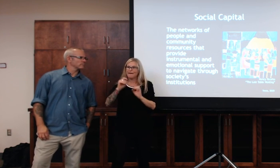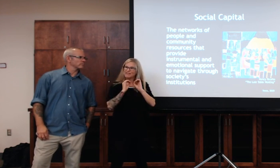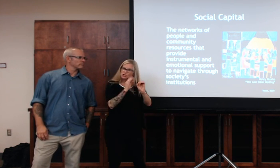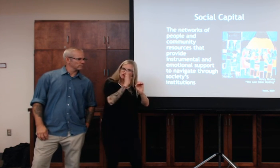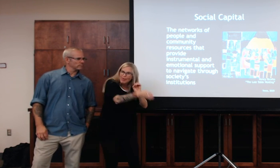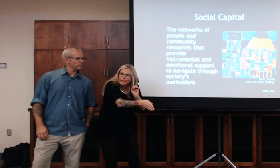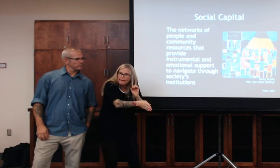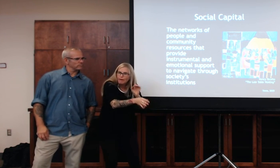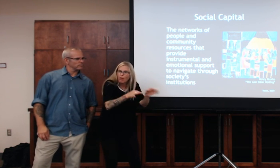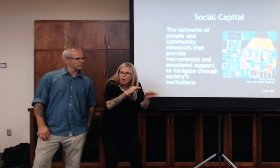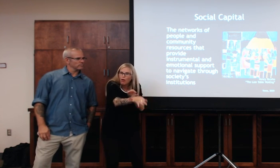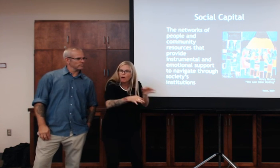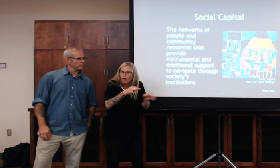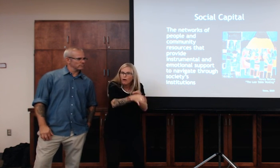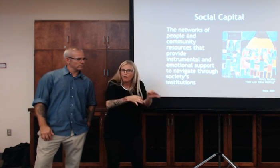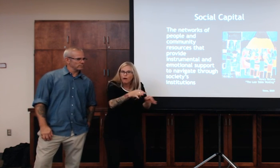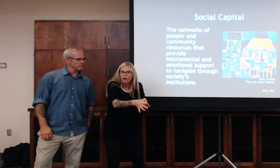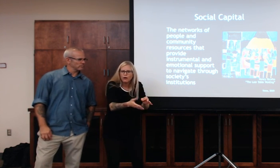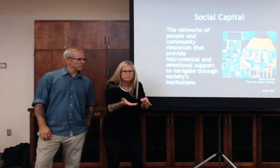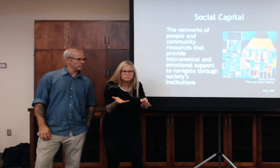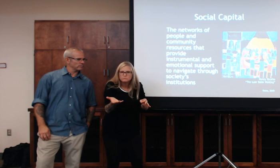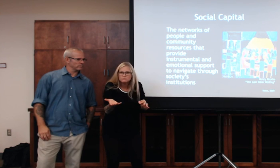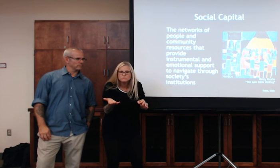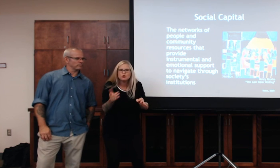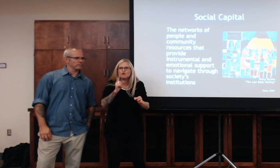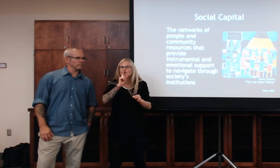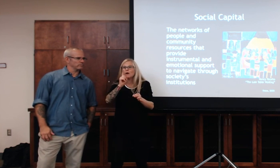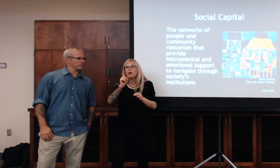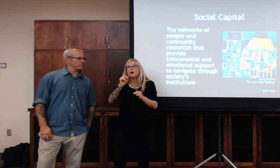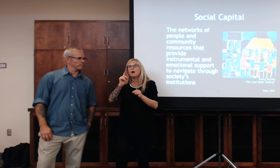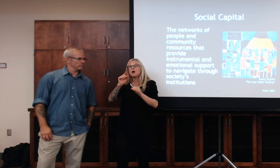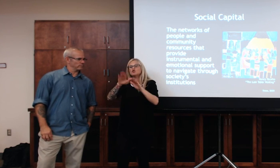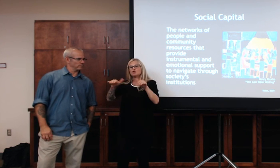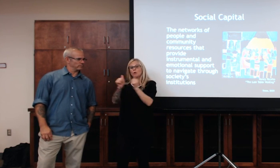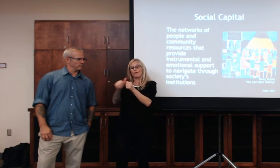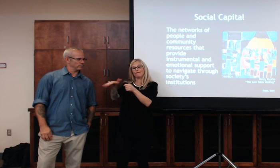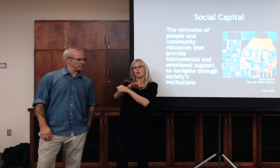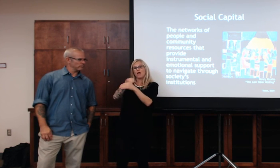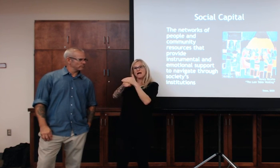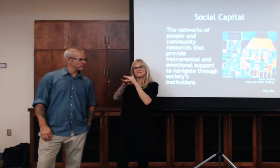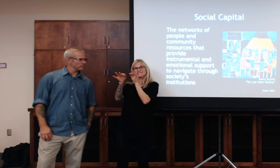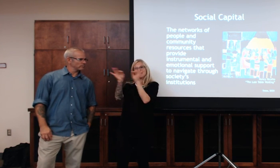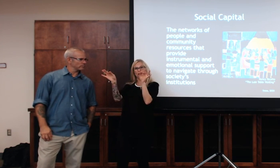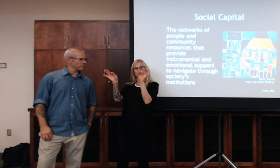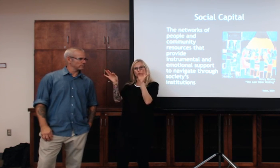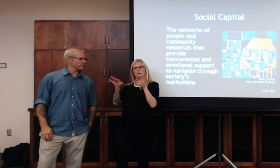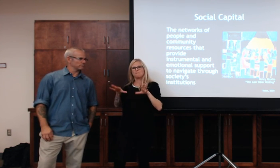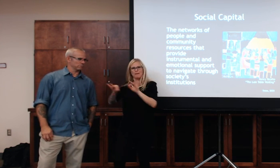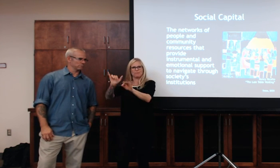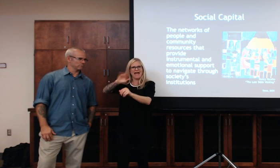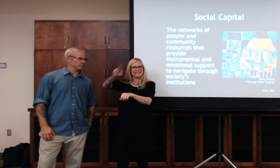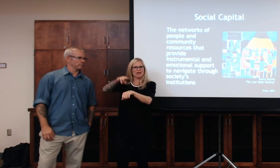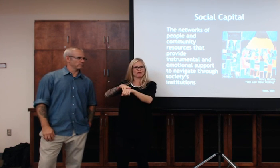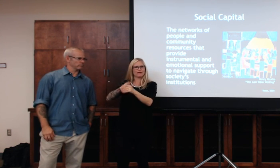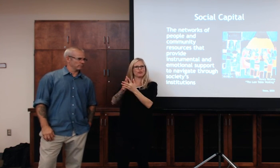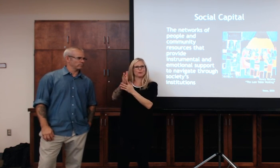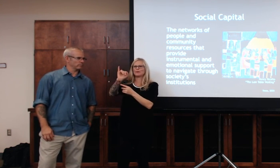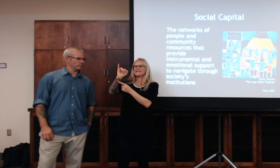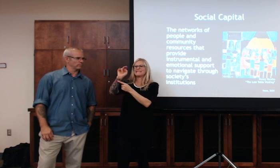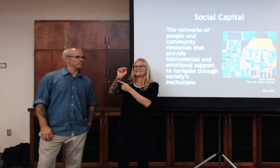Often it has to be taught directly and really explained to the child. A child with a full access to language picks up that information naturally